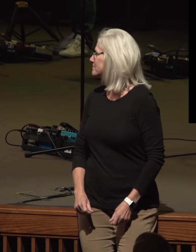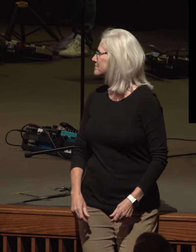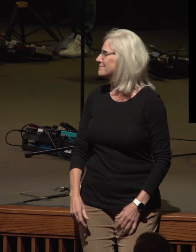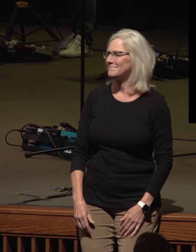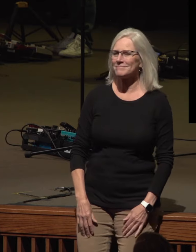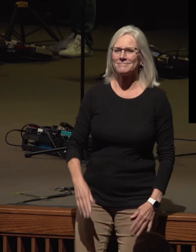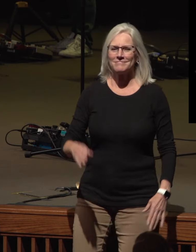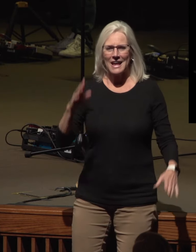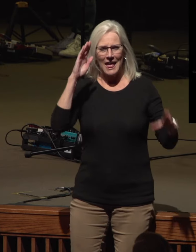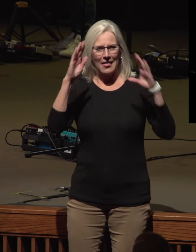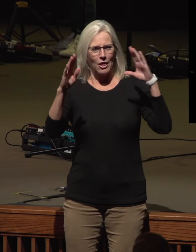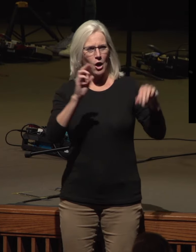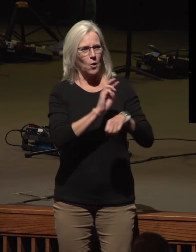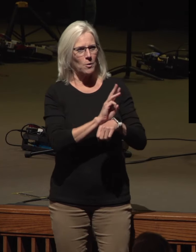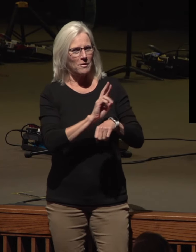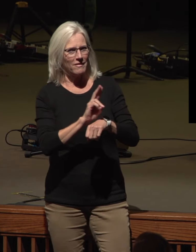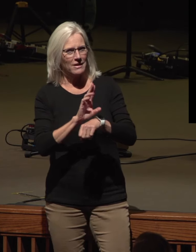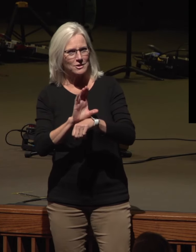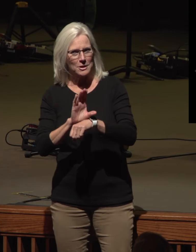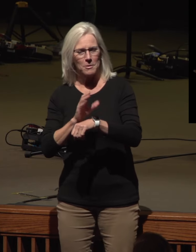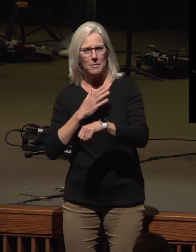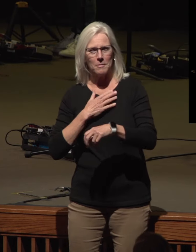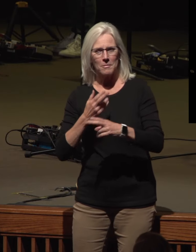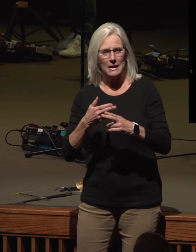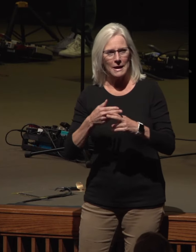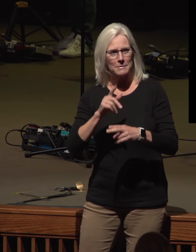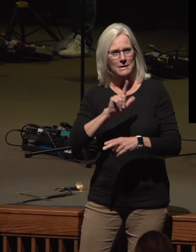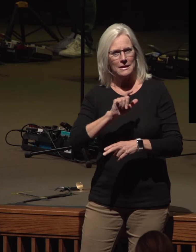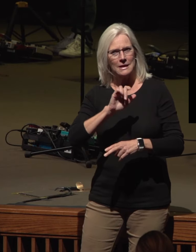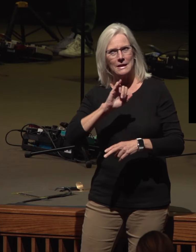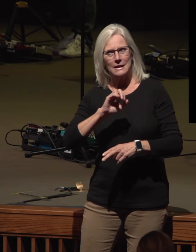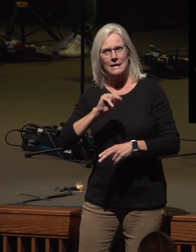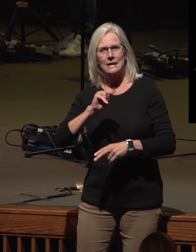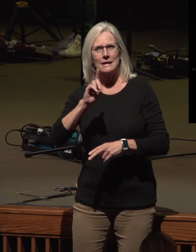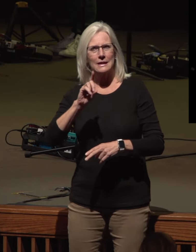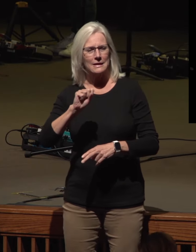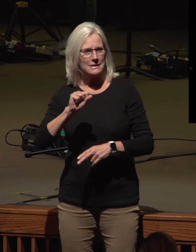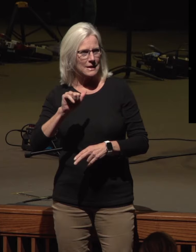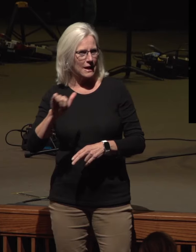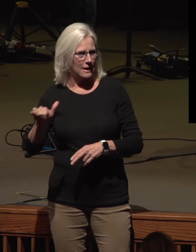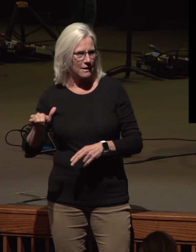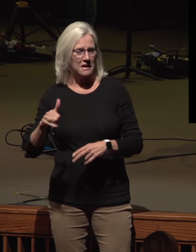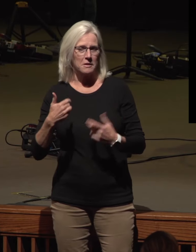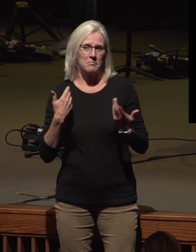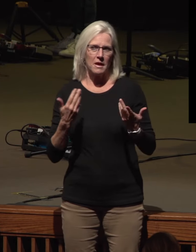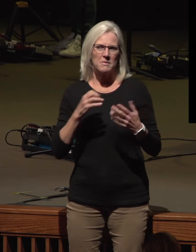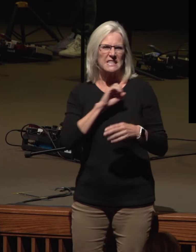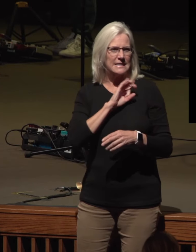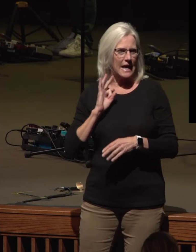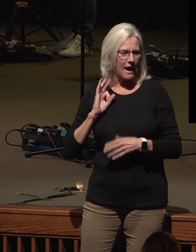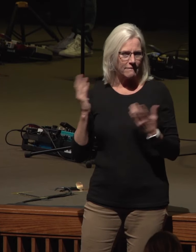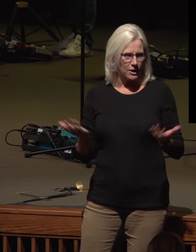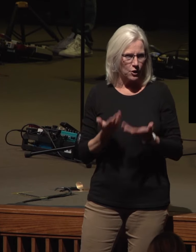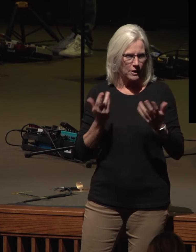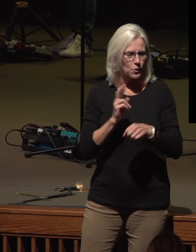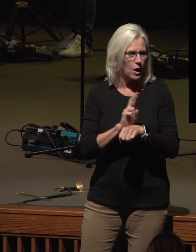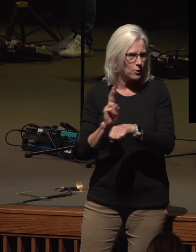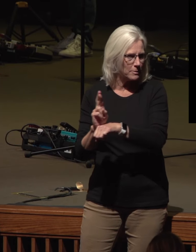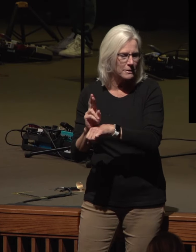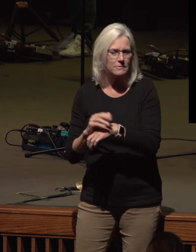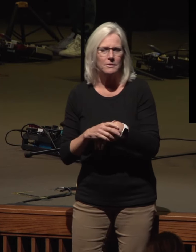Well, hello, Woodmen Valley Chapel. My name is Lindsay, and I'm on staff here at the Rock Redmond campus, and we are just so thrilled that